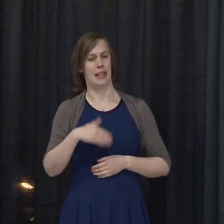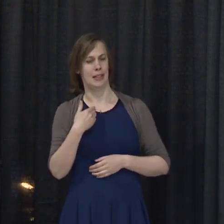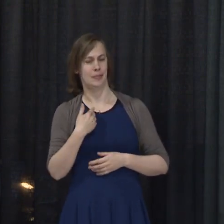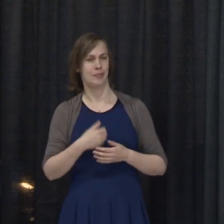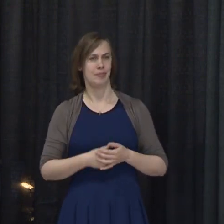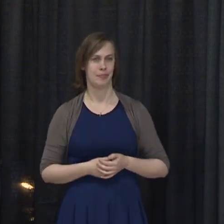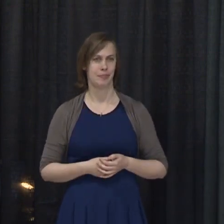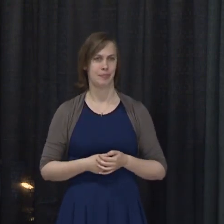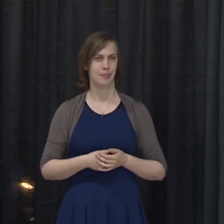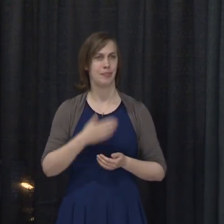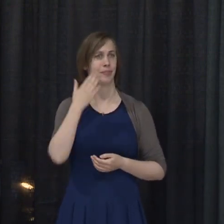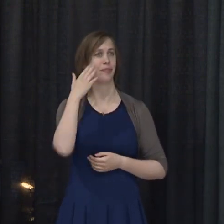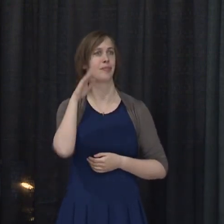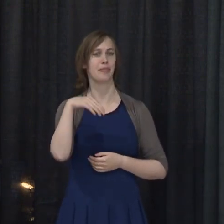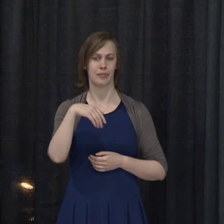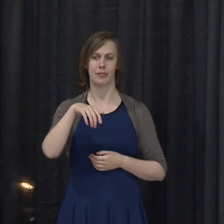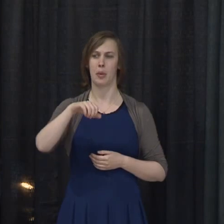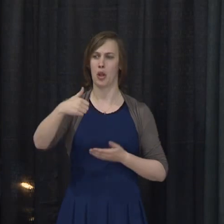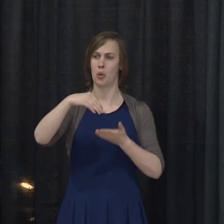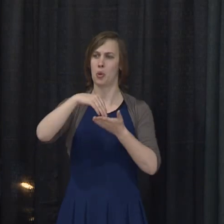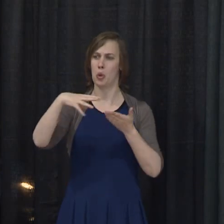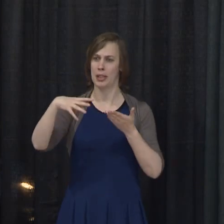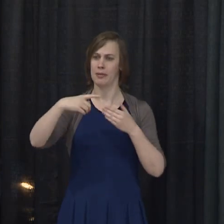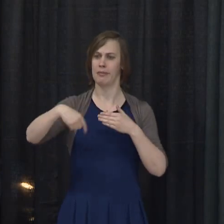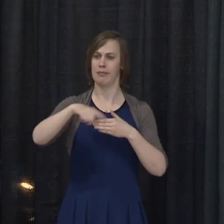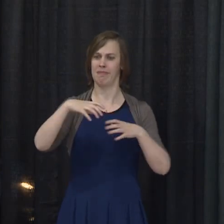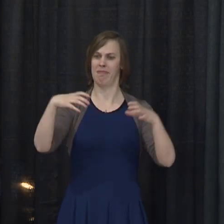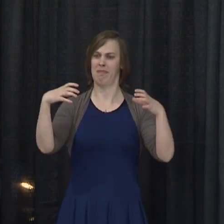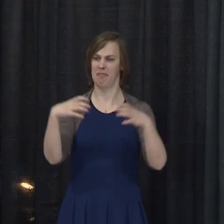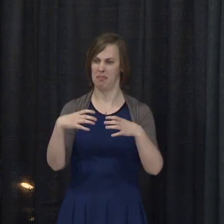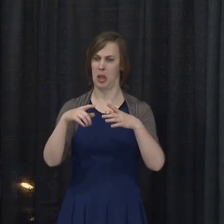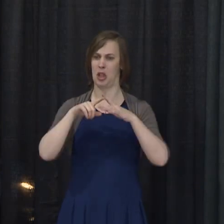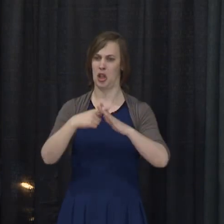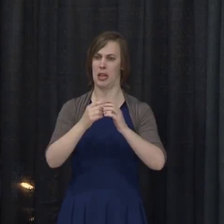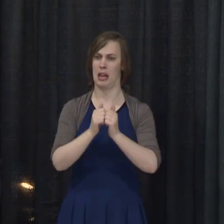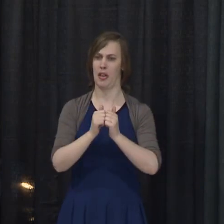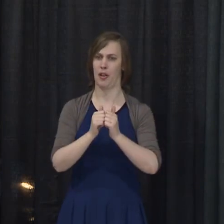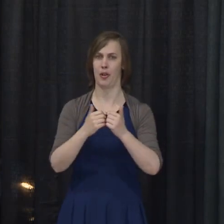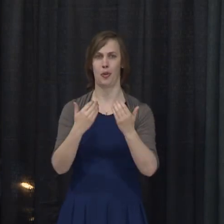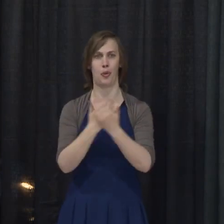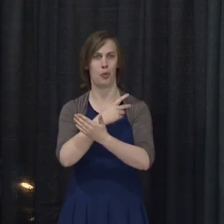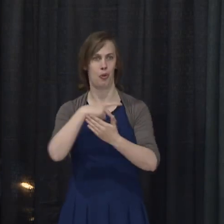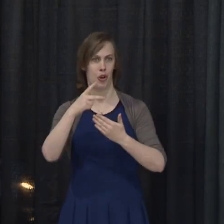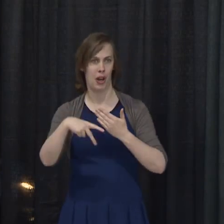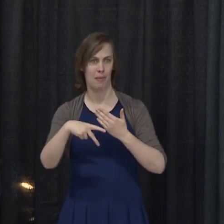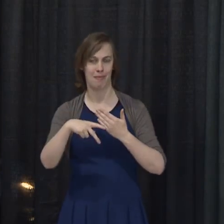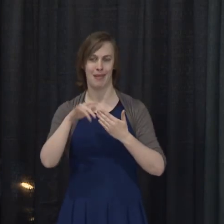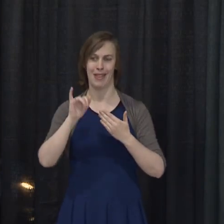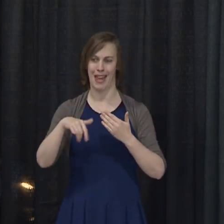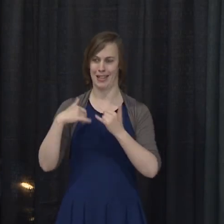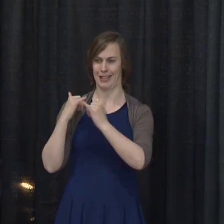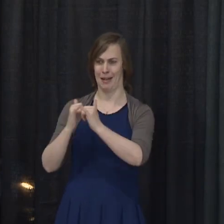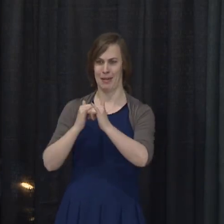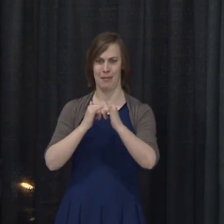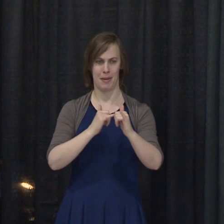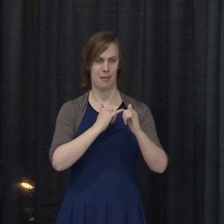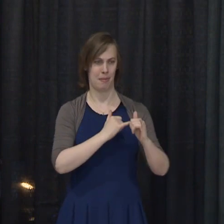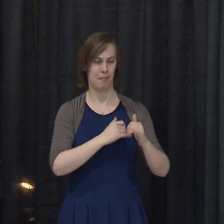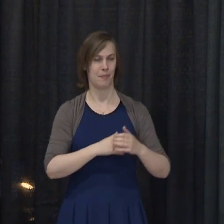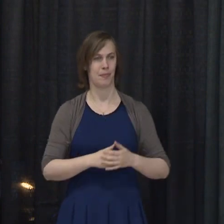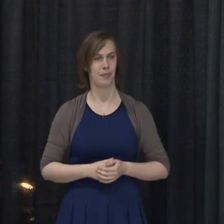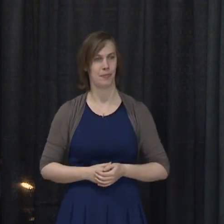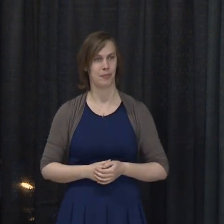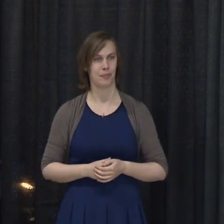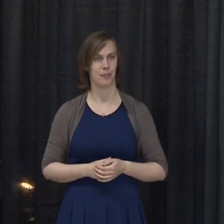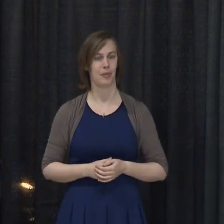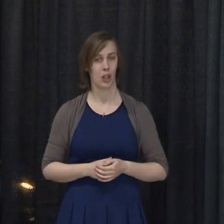two. That's our common denominator. We were starting fresh and making shifts. This year gave me the time to